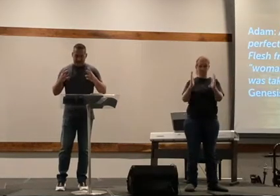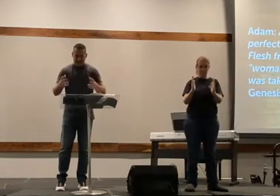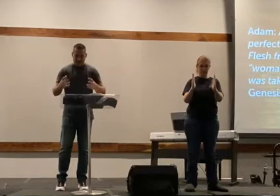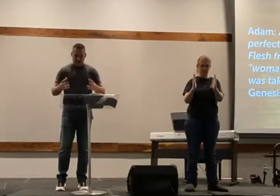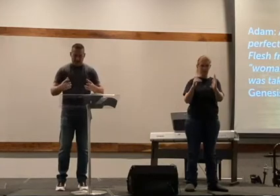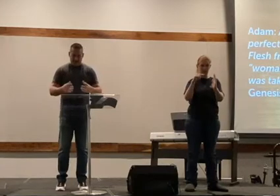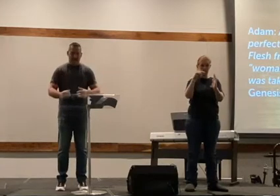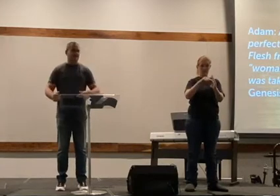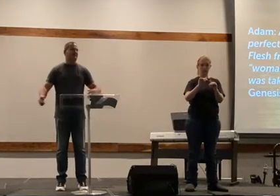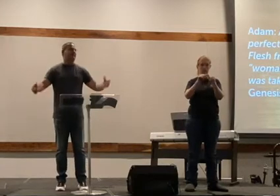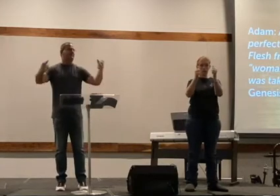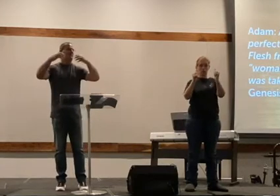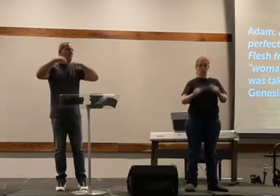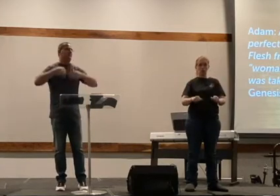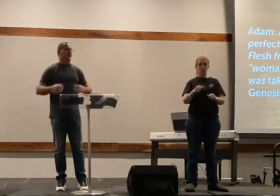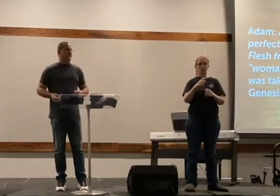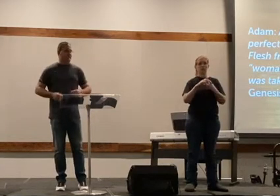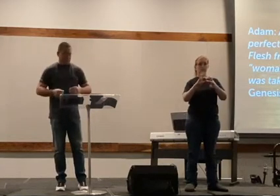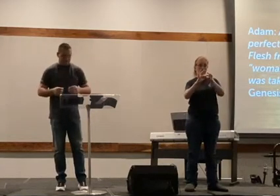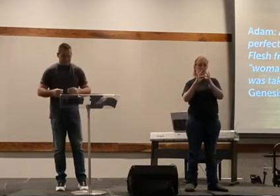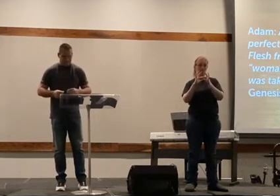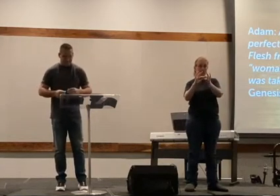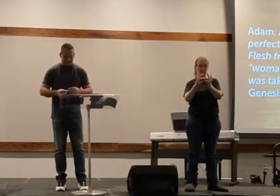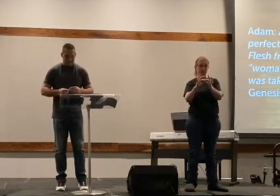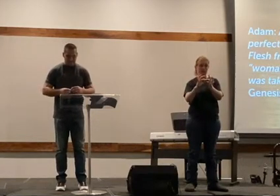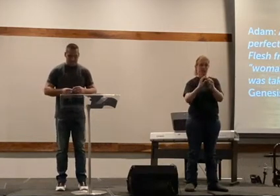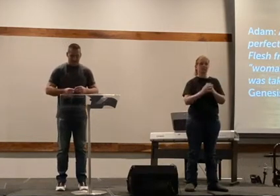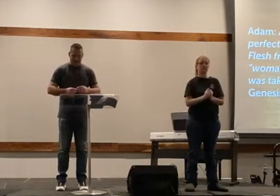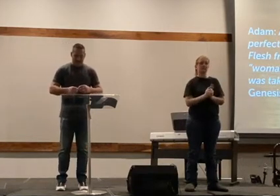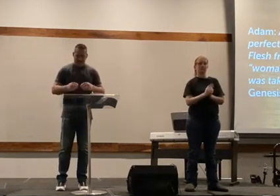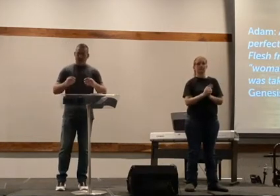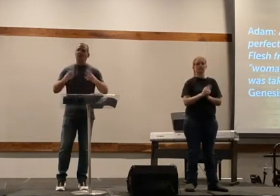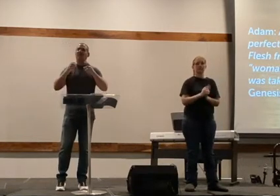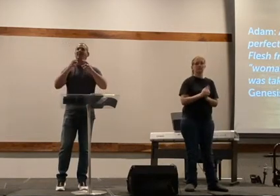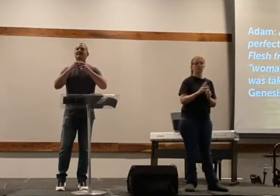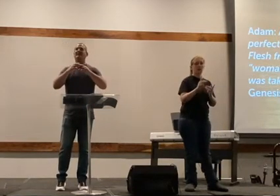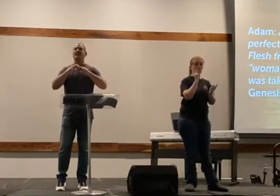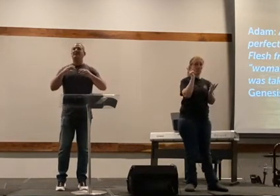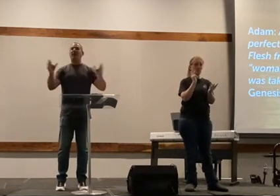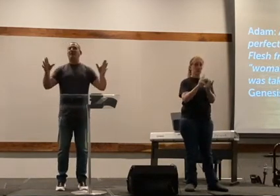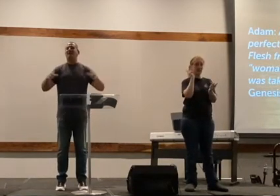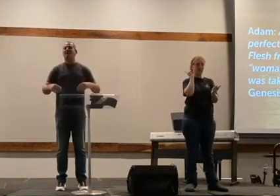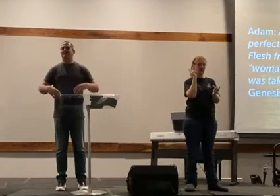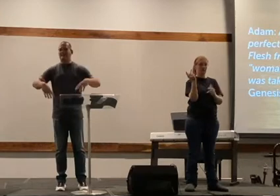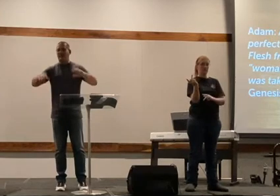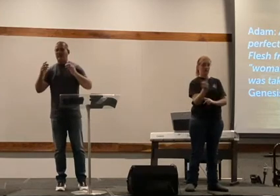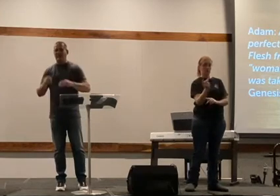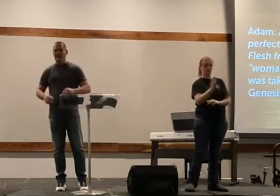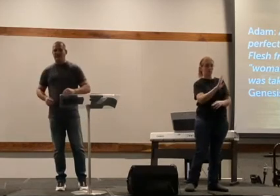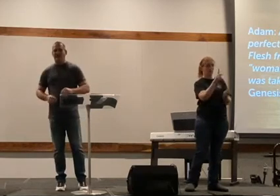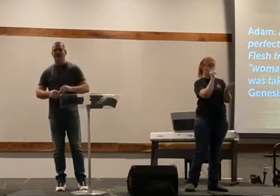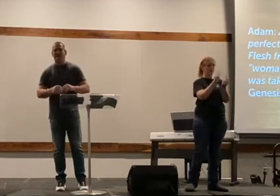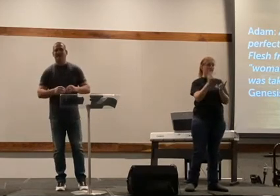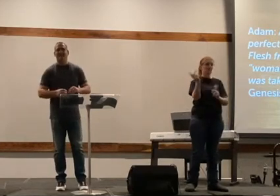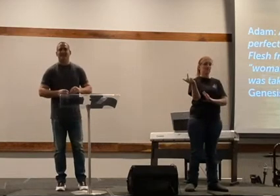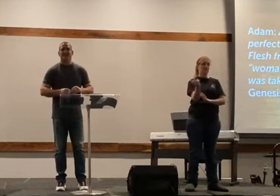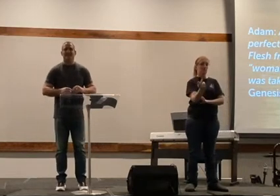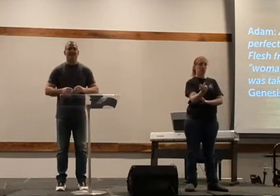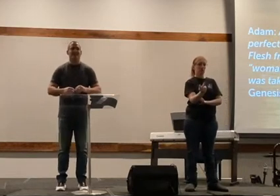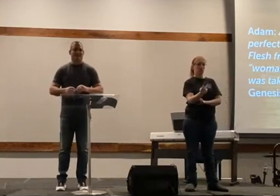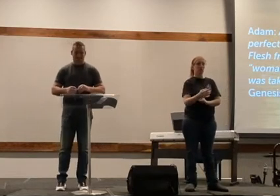a suitable companion." Say, suitable companion. A perfect partner. Say, perfect partner.